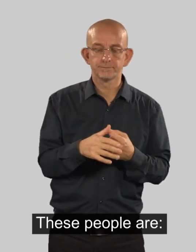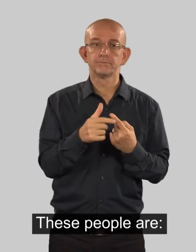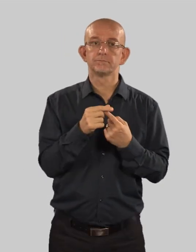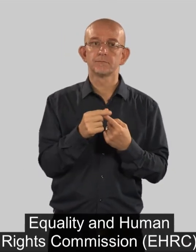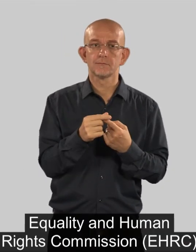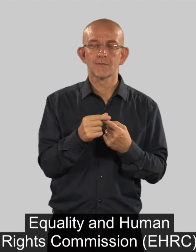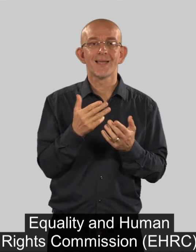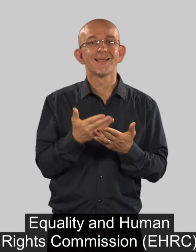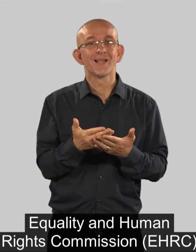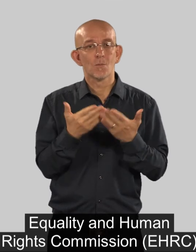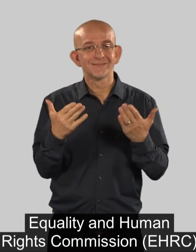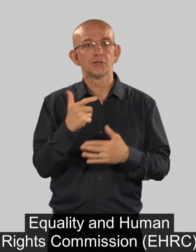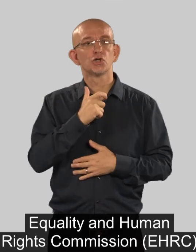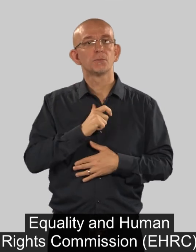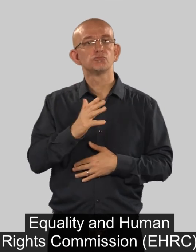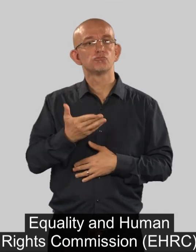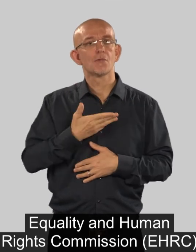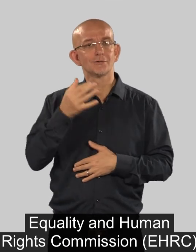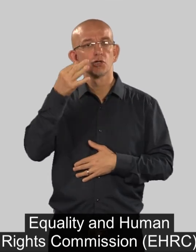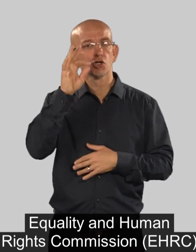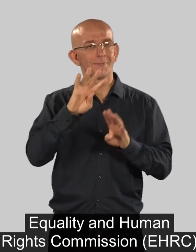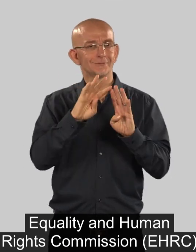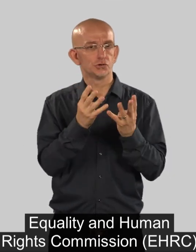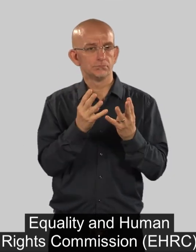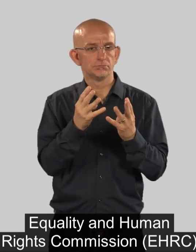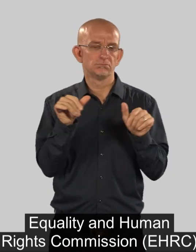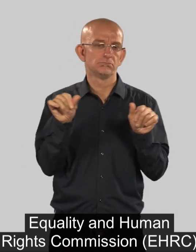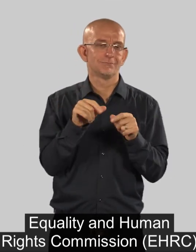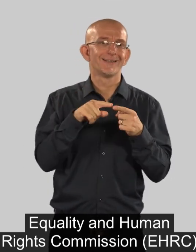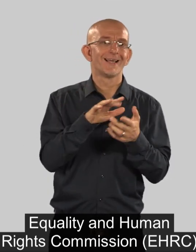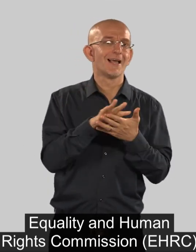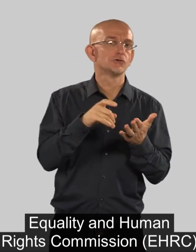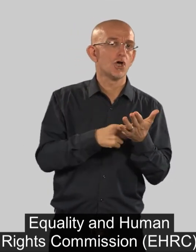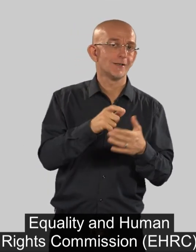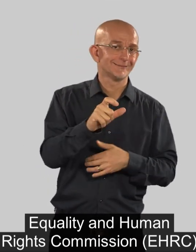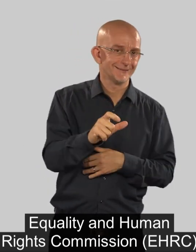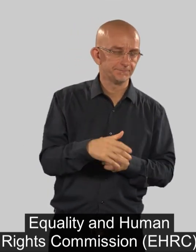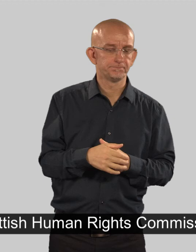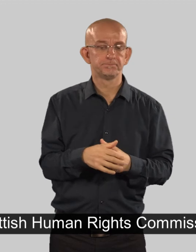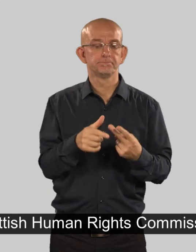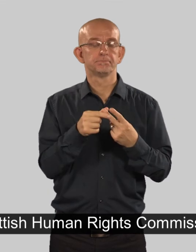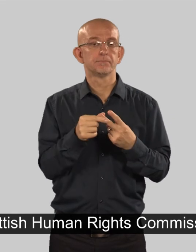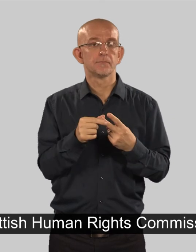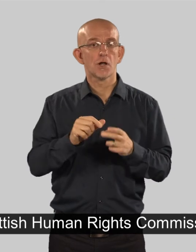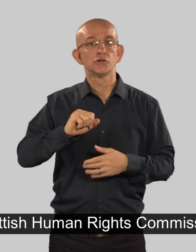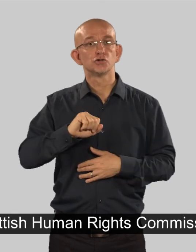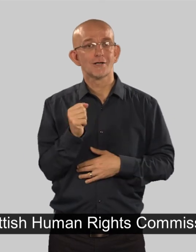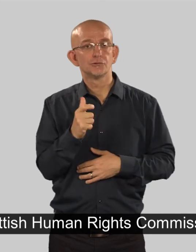These are Equality and Human Rights Commission, EHRC, Scottish Human